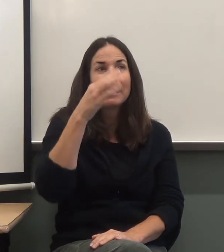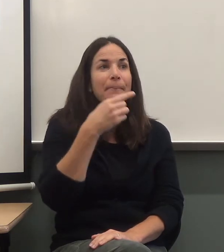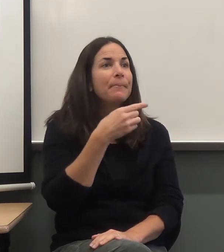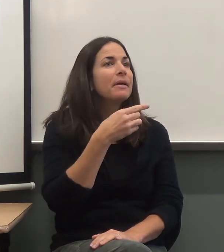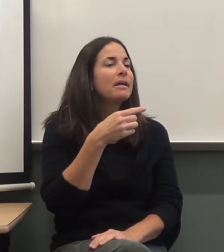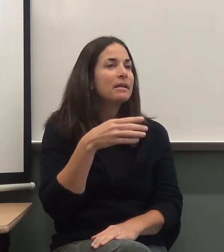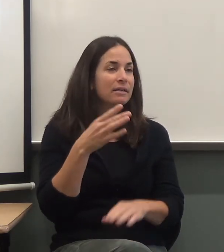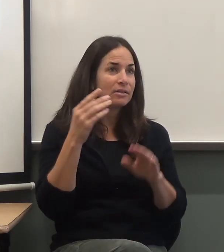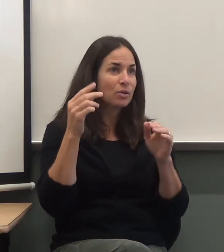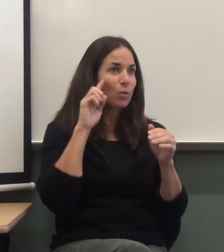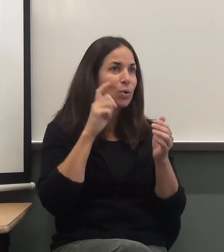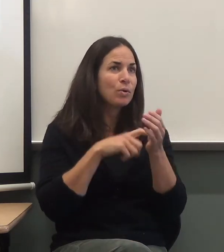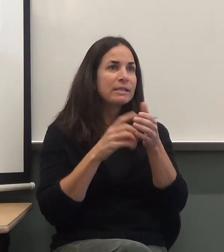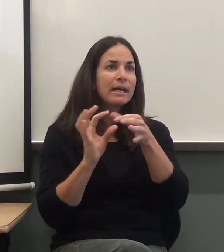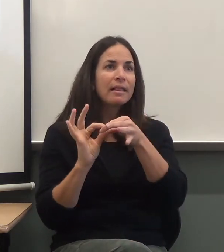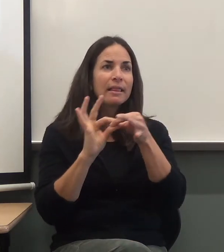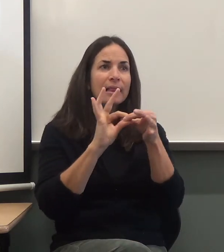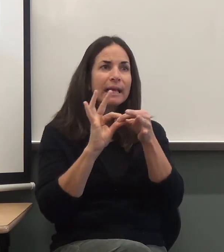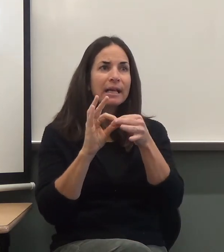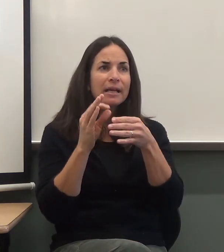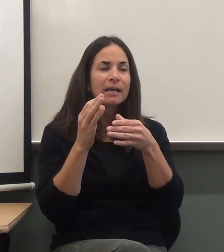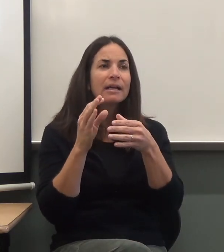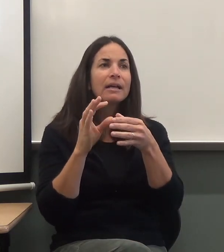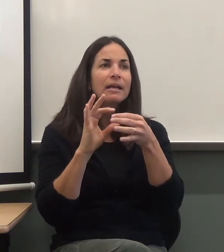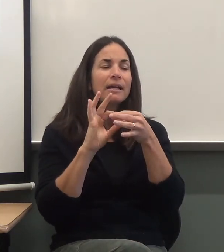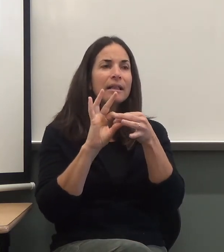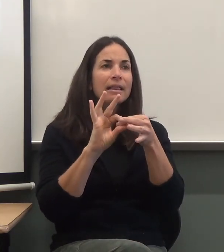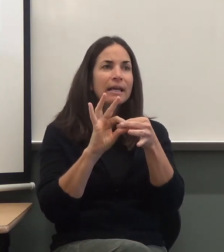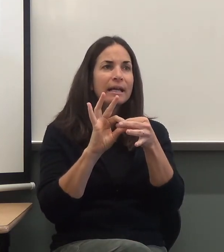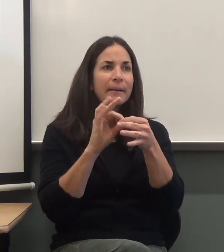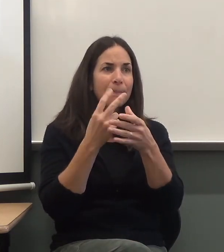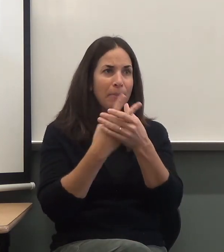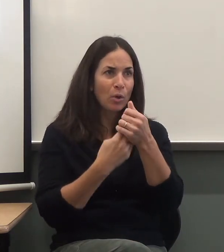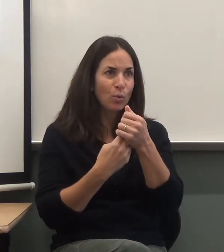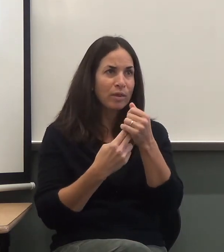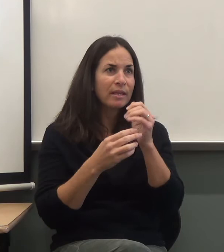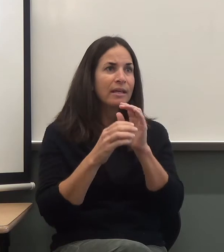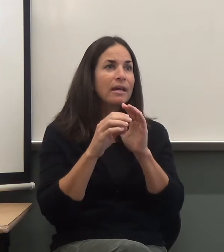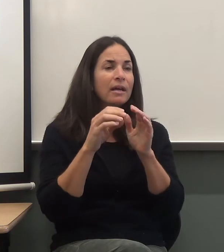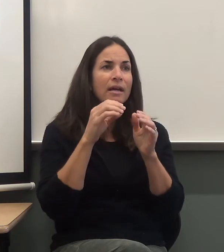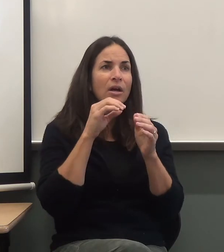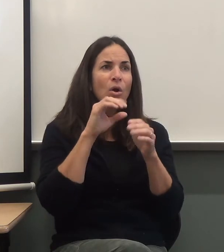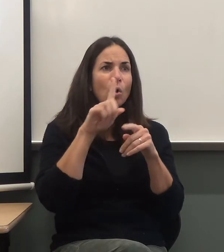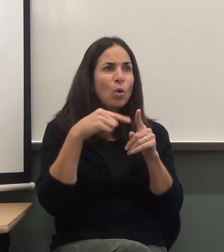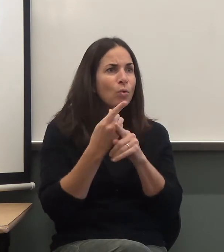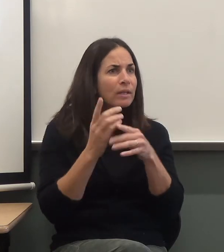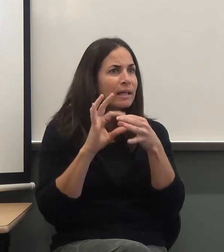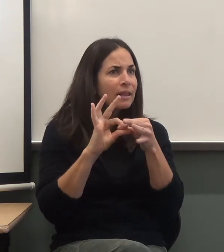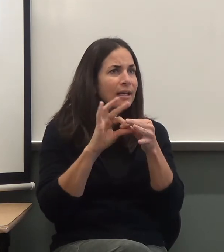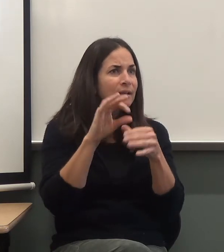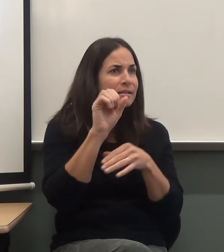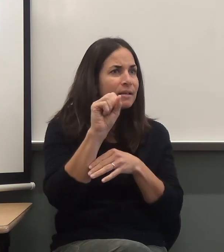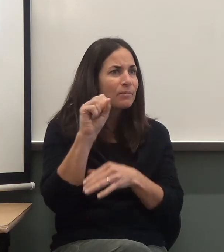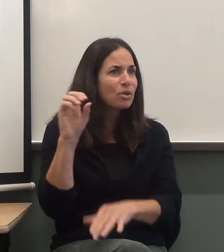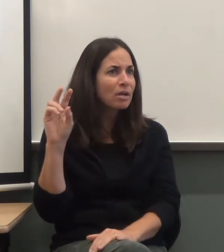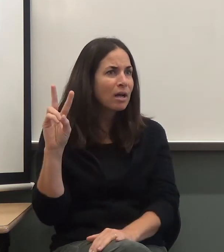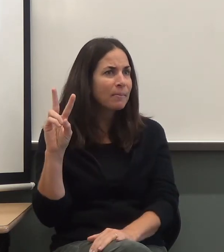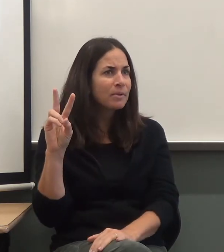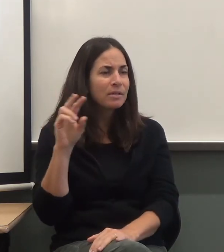say it links or connects the parts of a topic sentence in the example sentence, am I just linking the subject and the object? No,